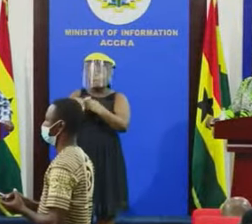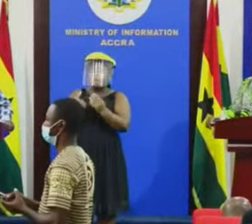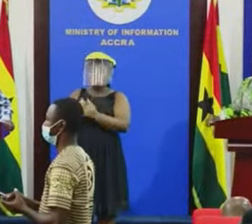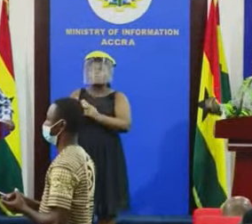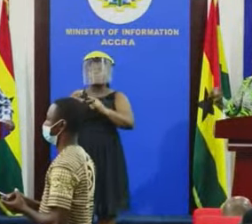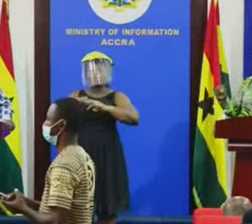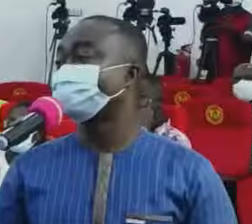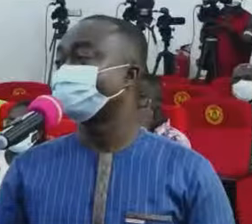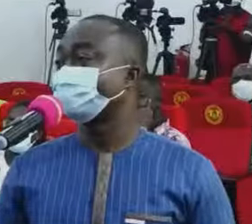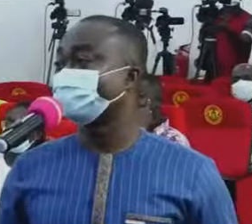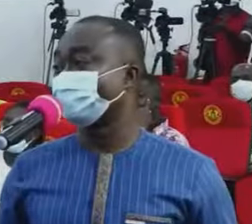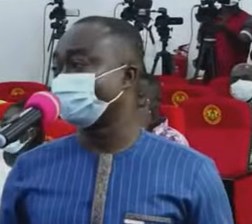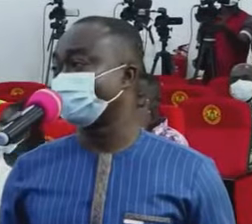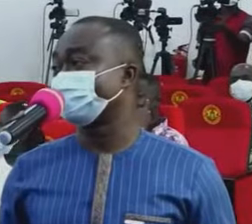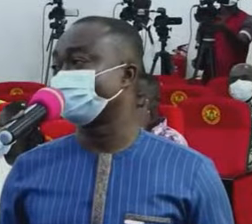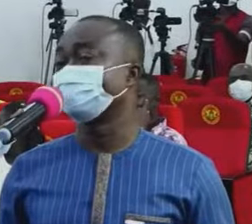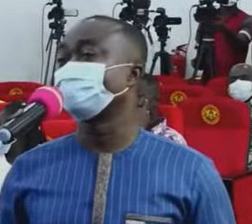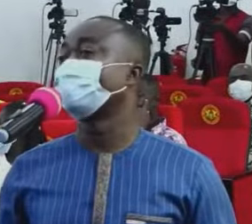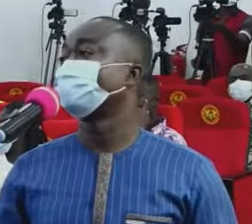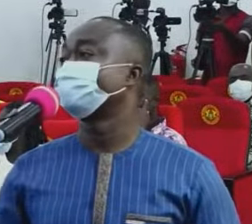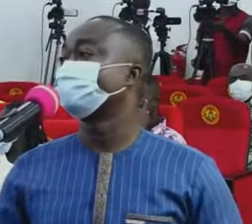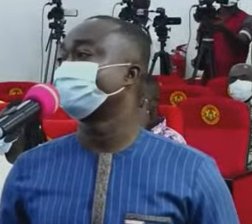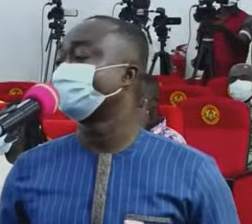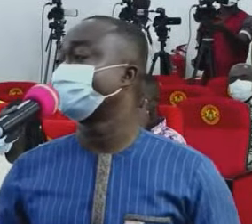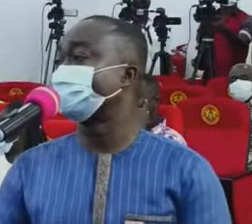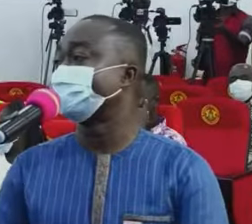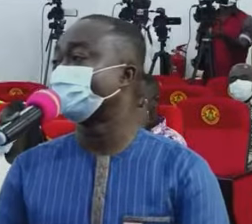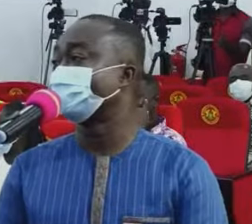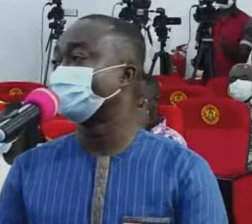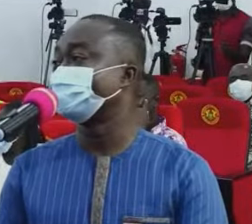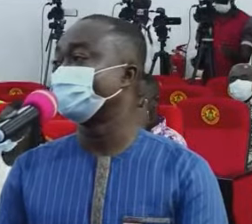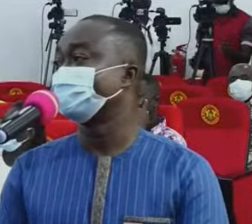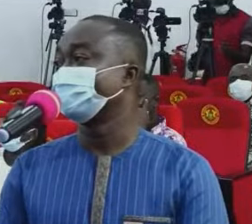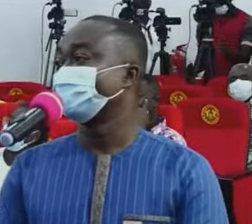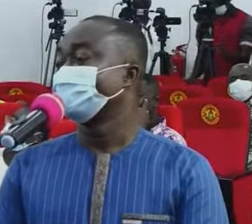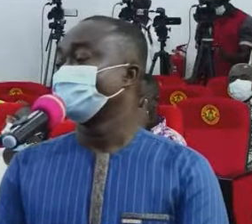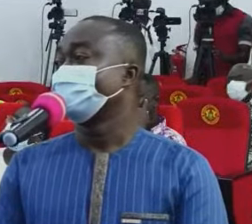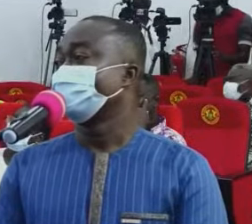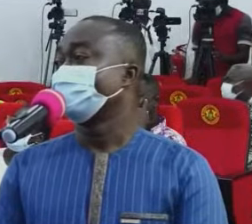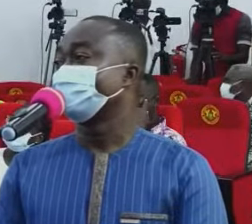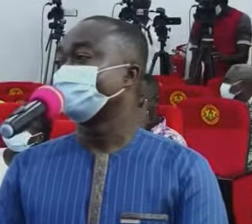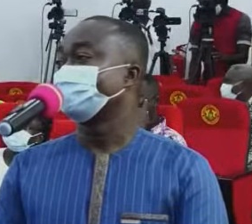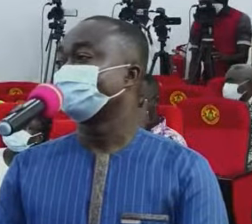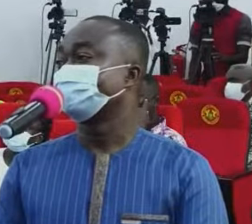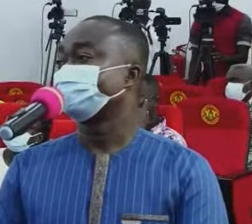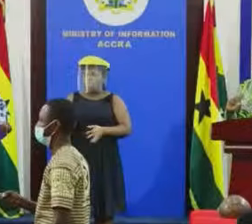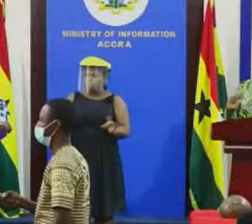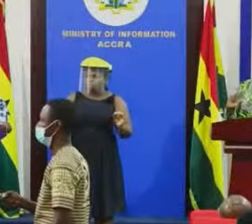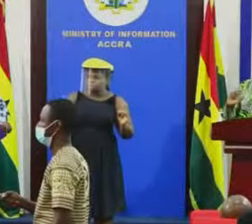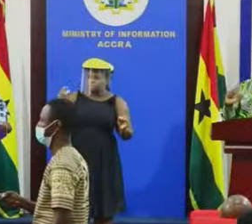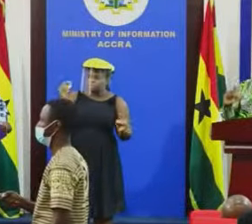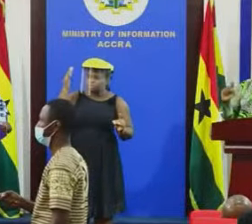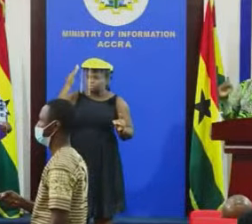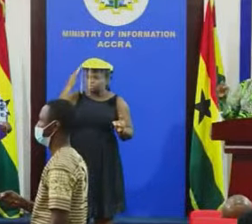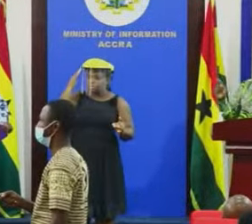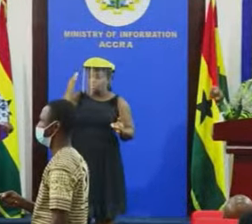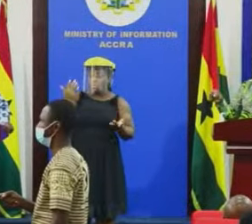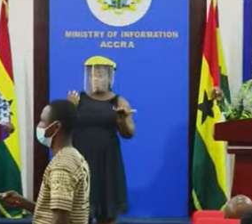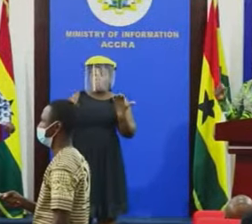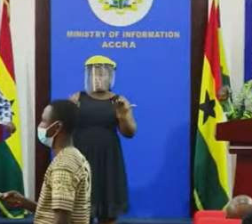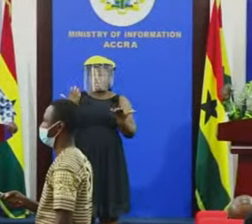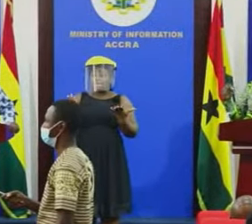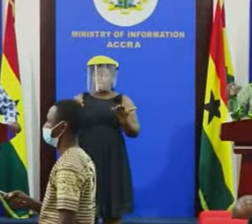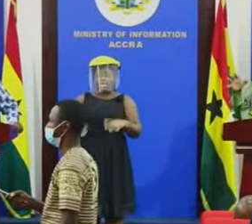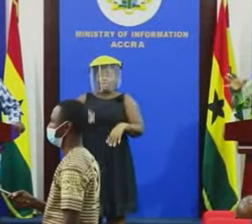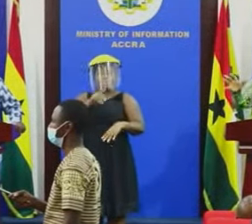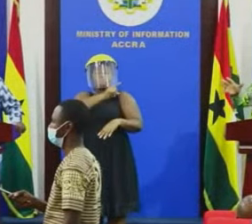investigated. Everybody on the vessel has given their statements. Do we know whether the Marine